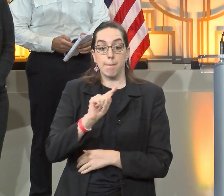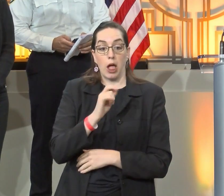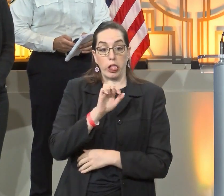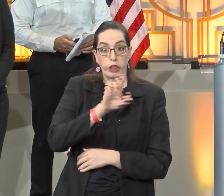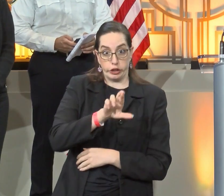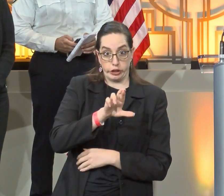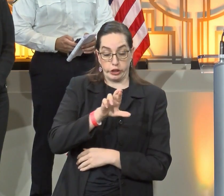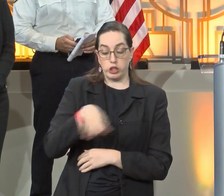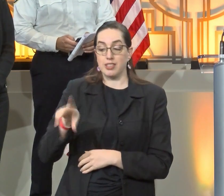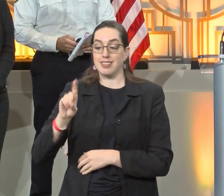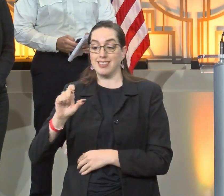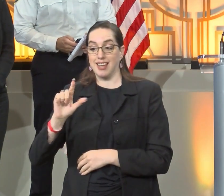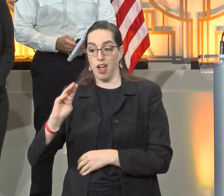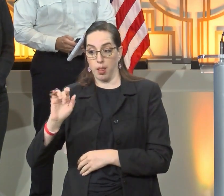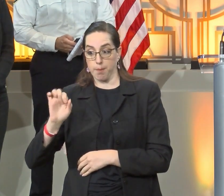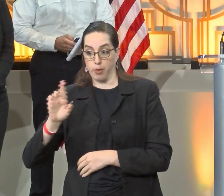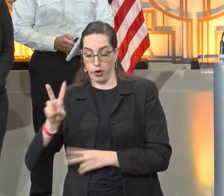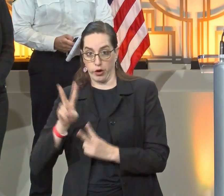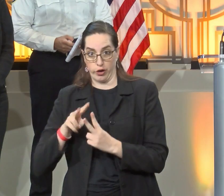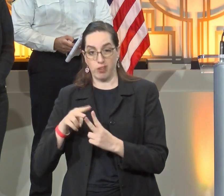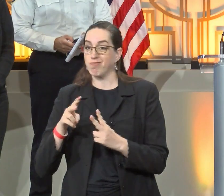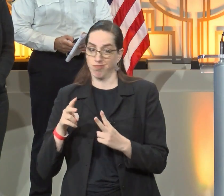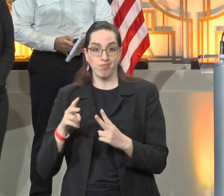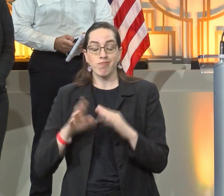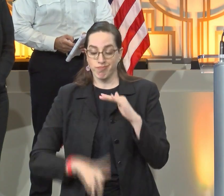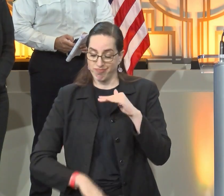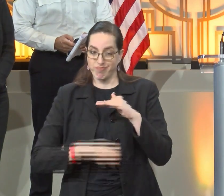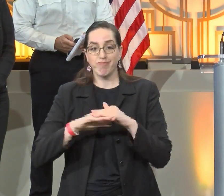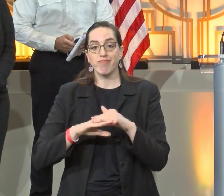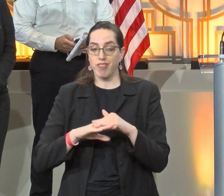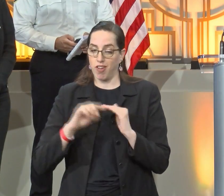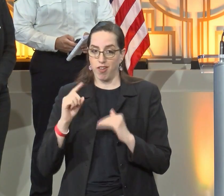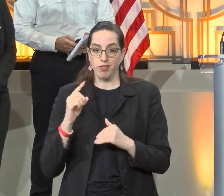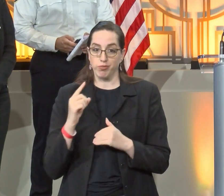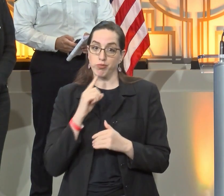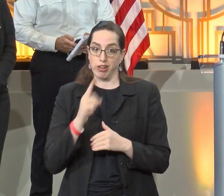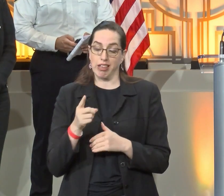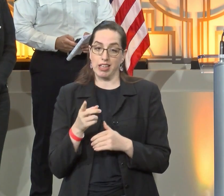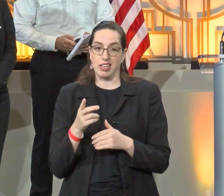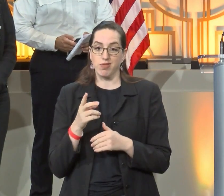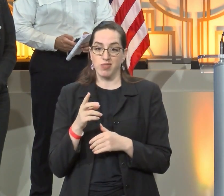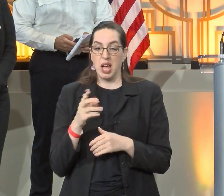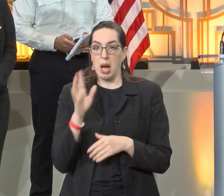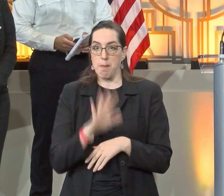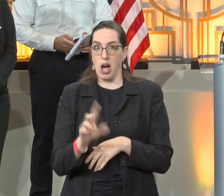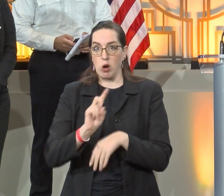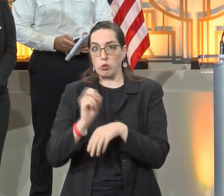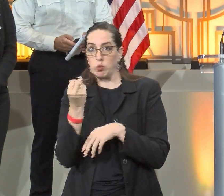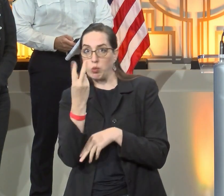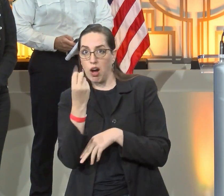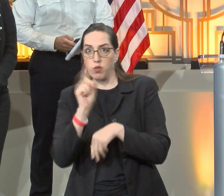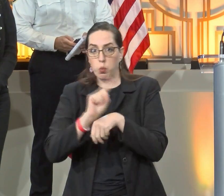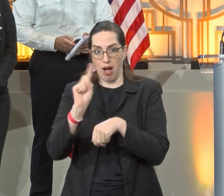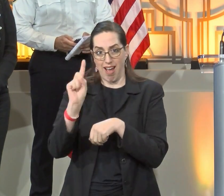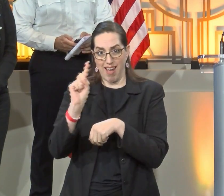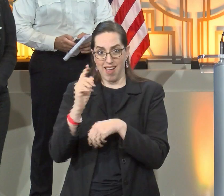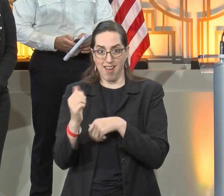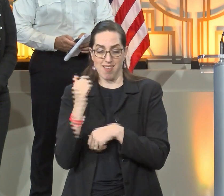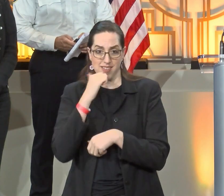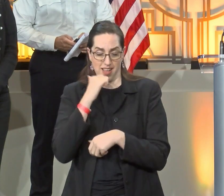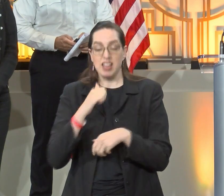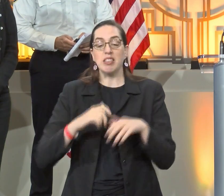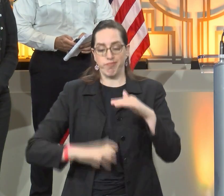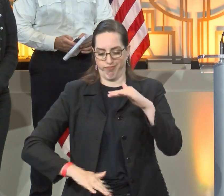Stadium and Delmar Stadium reach capacity, quite frankly, still around 12 or 1 o'clock, and we have to